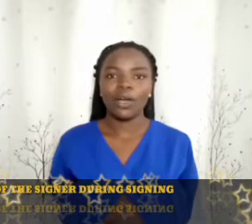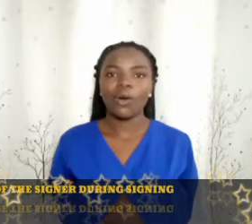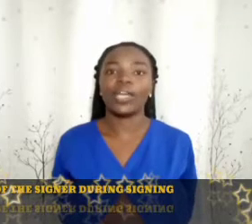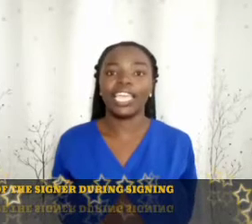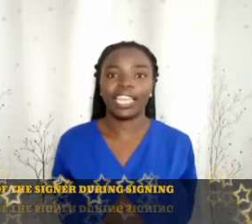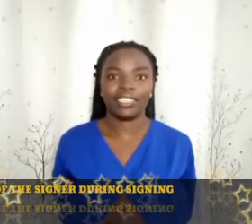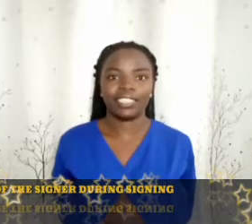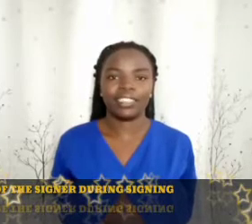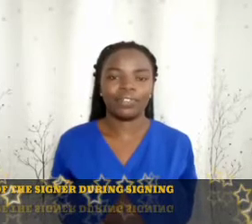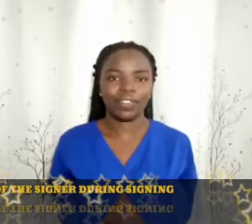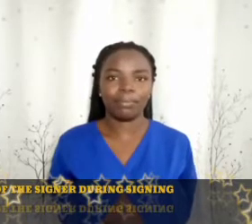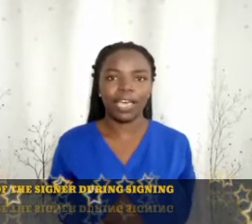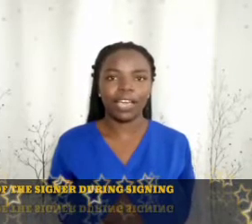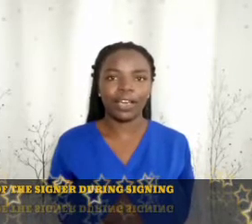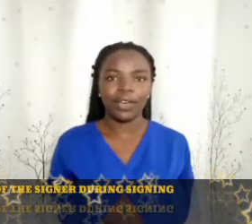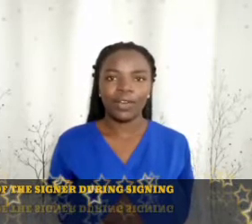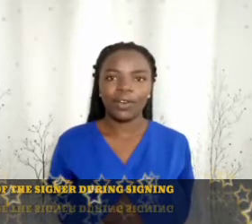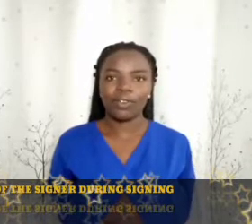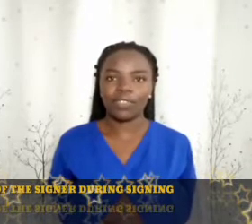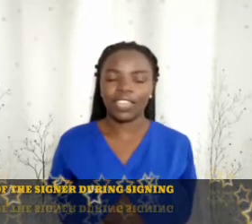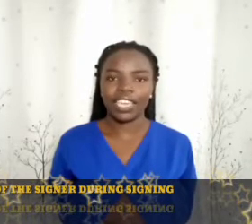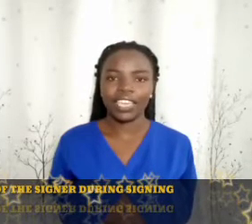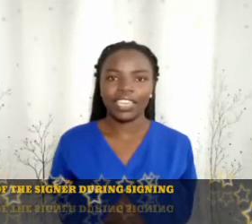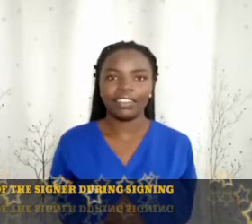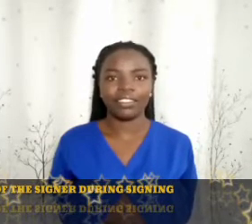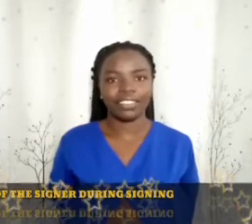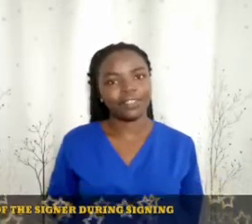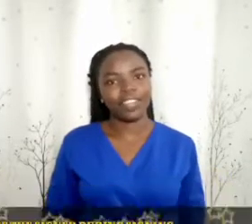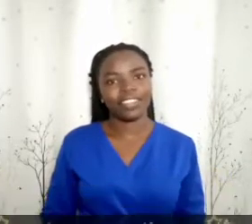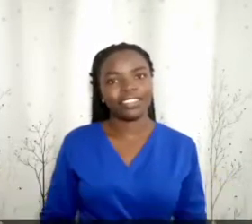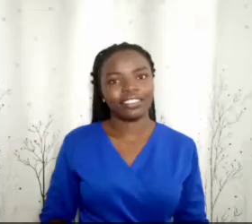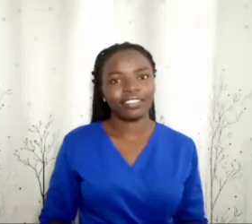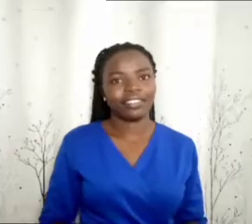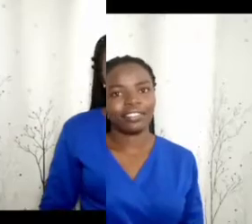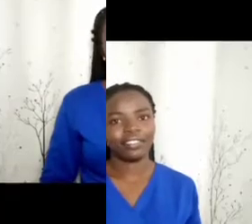get the feedback of the receiver.